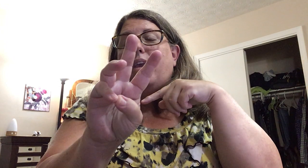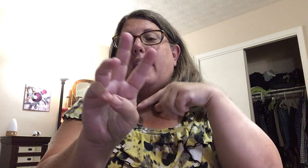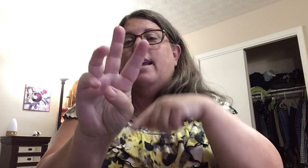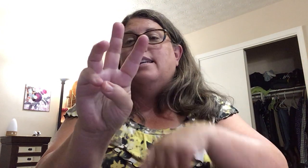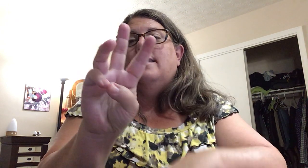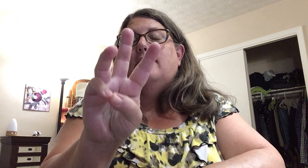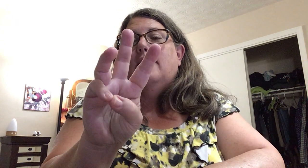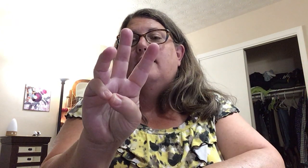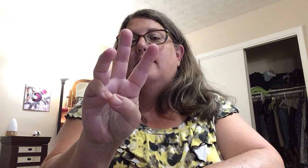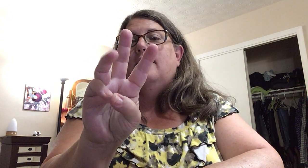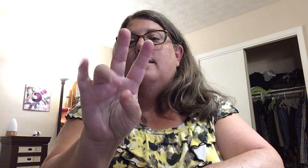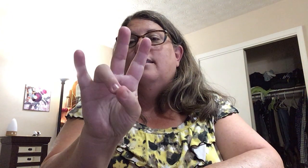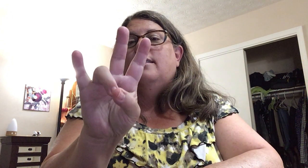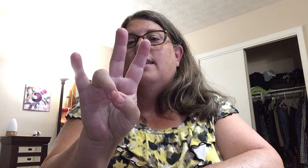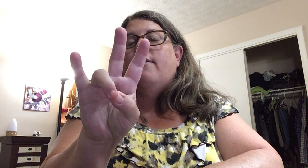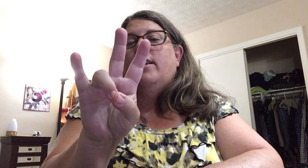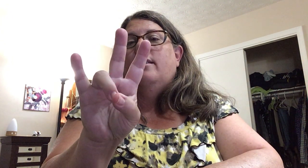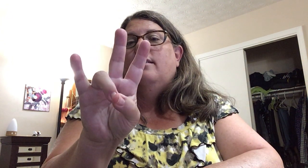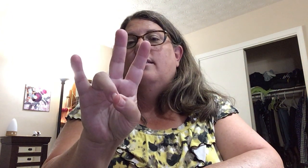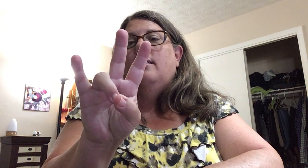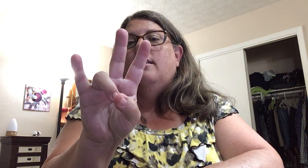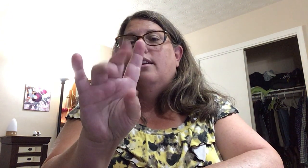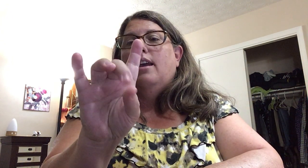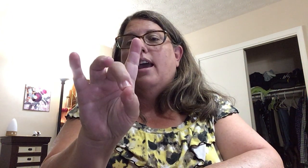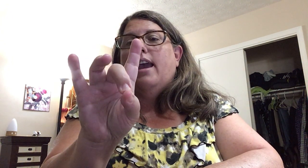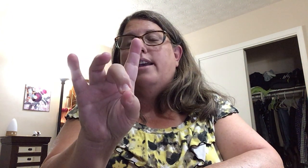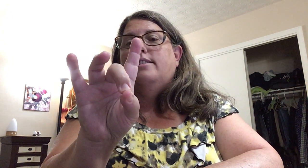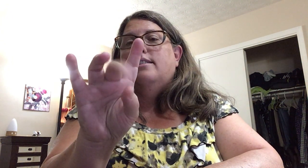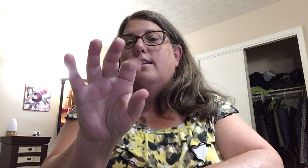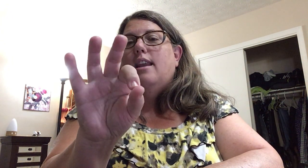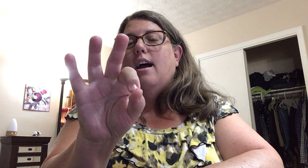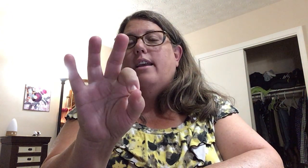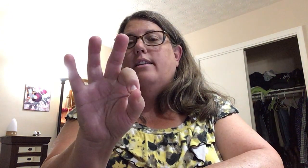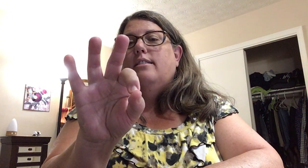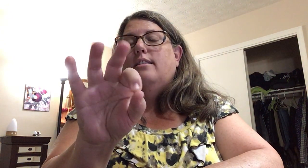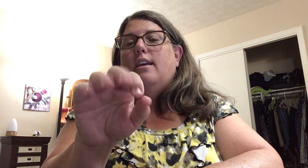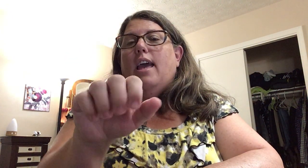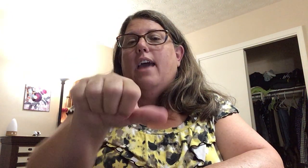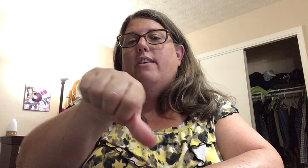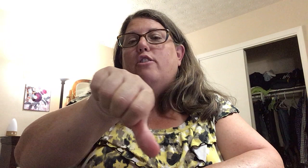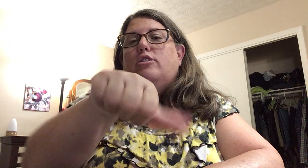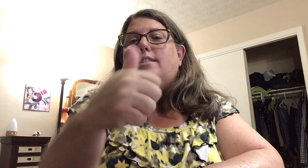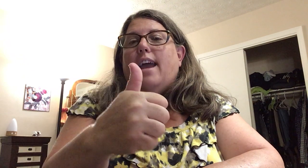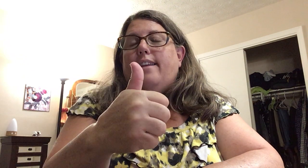pinky. This, 7, 8, 9. And then there's 10.